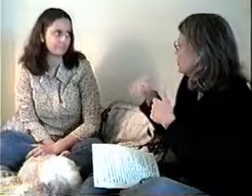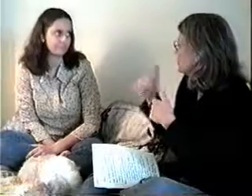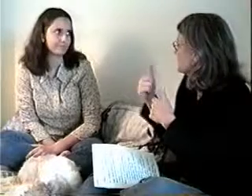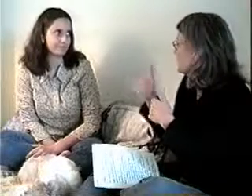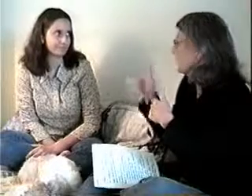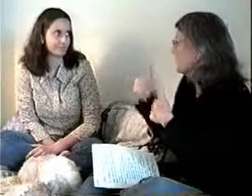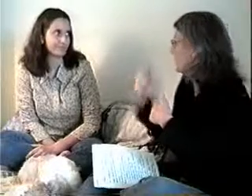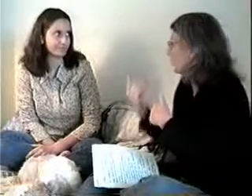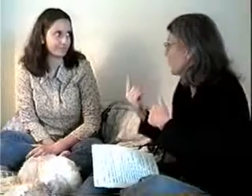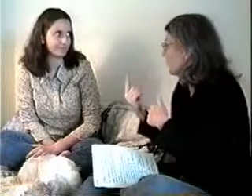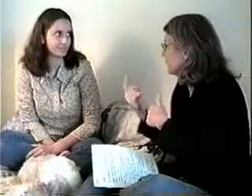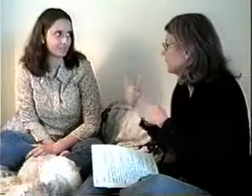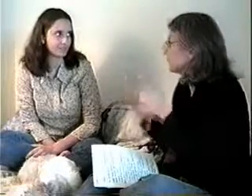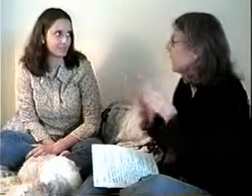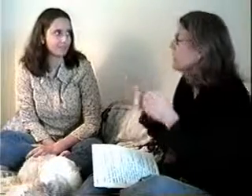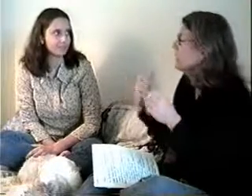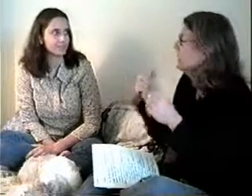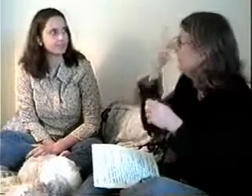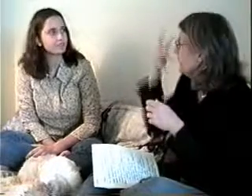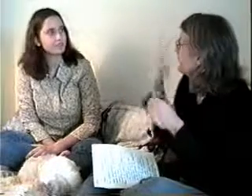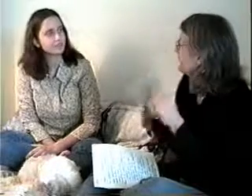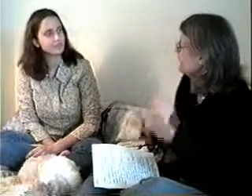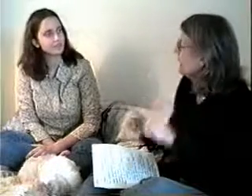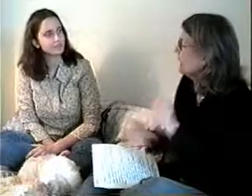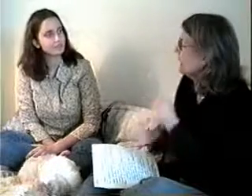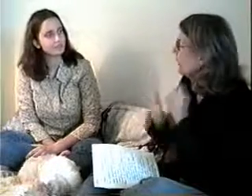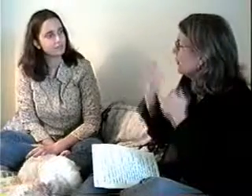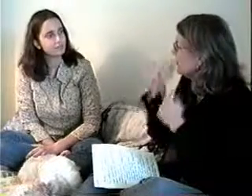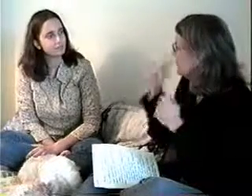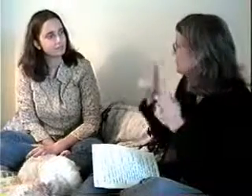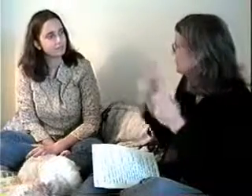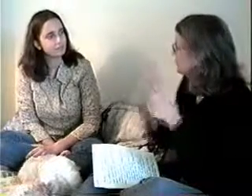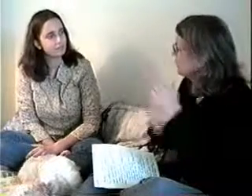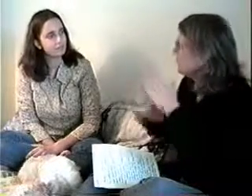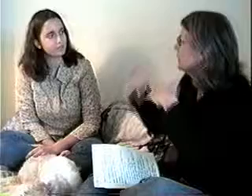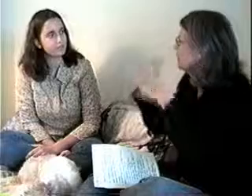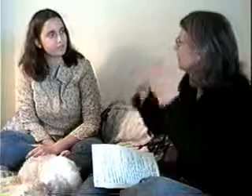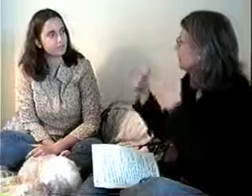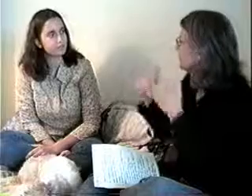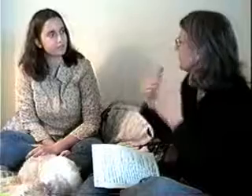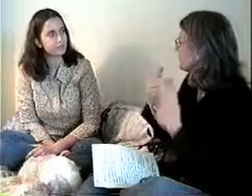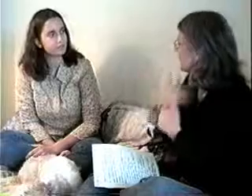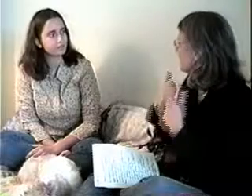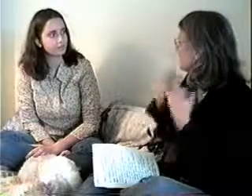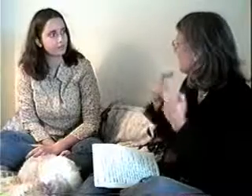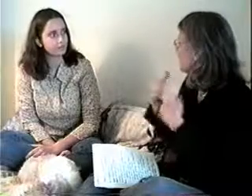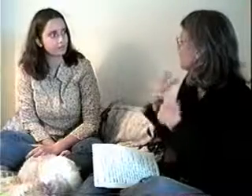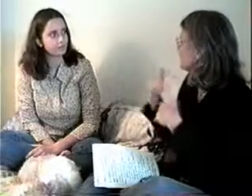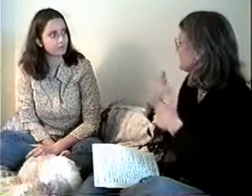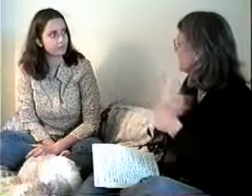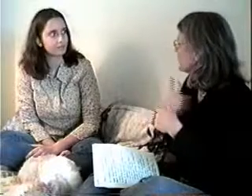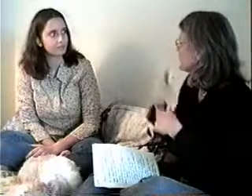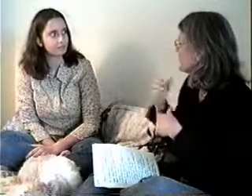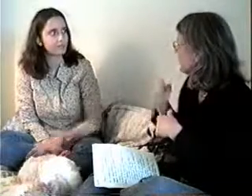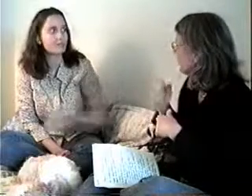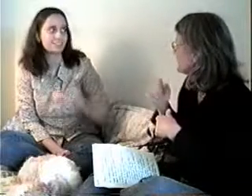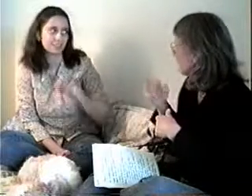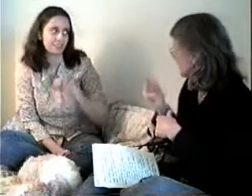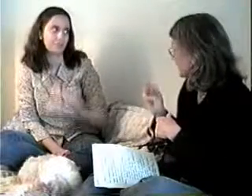just another one. So parents can help kids to build their self-confidence and their self-esteem